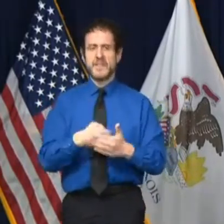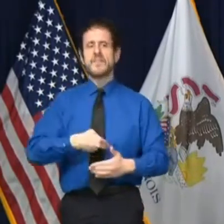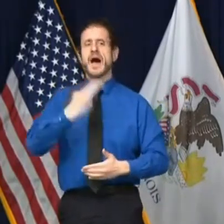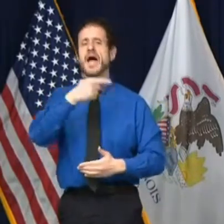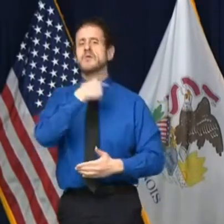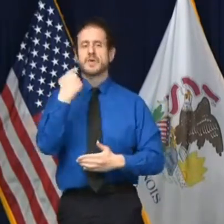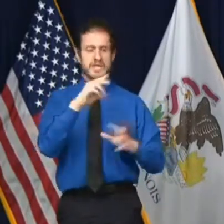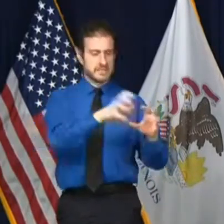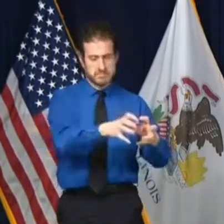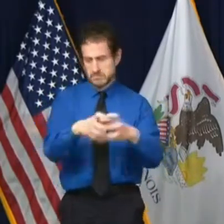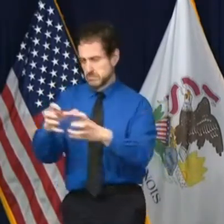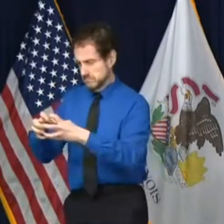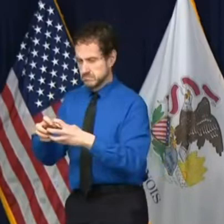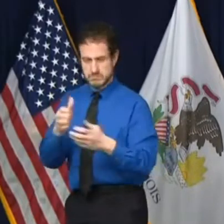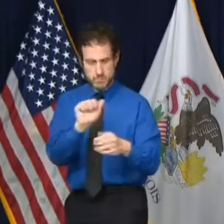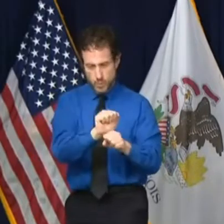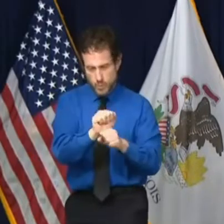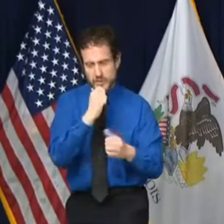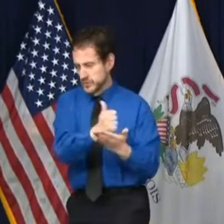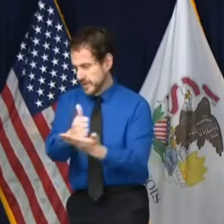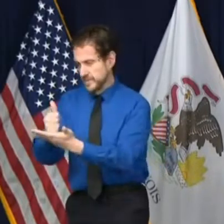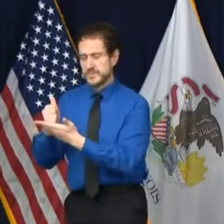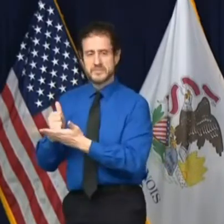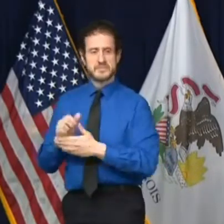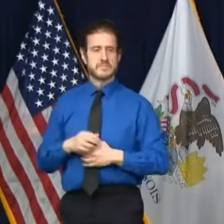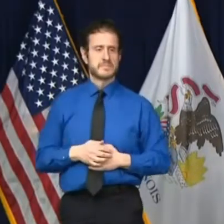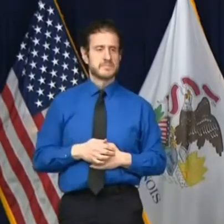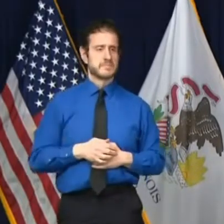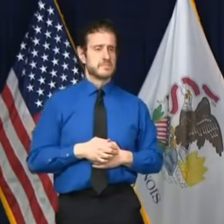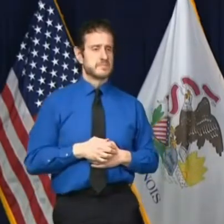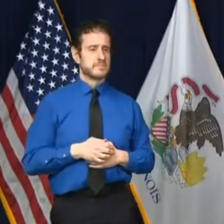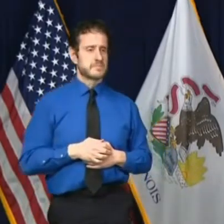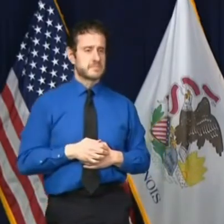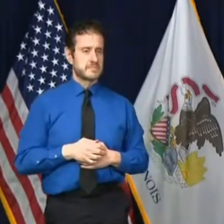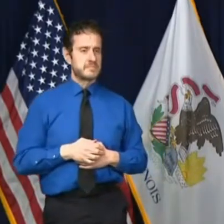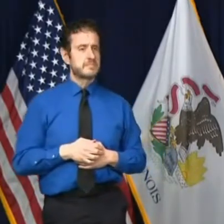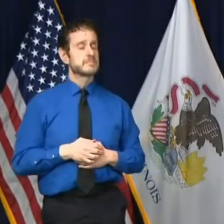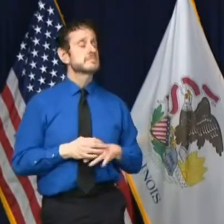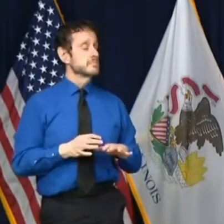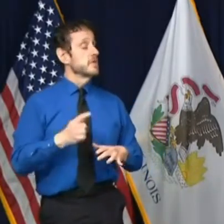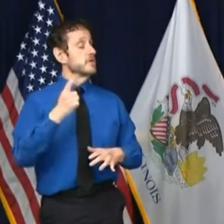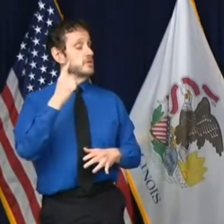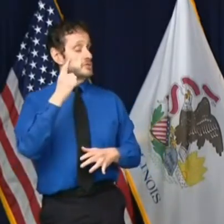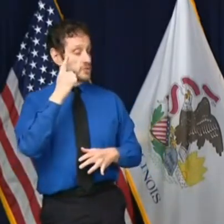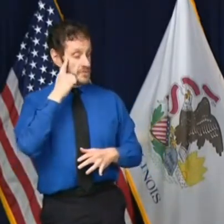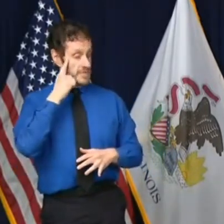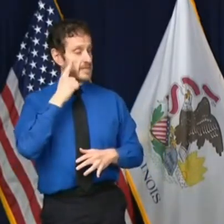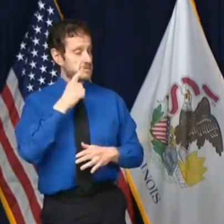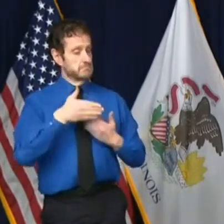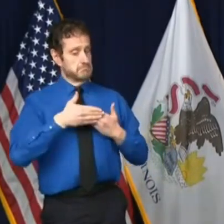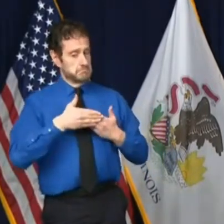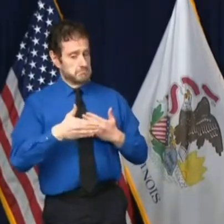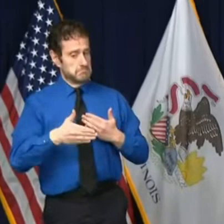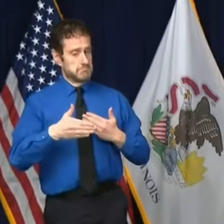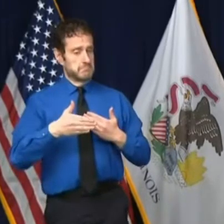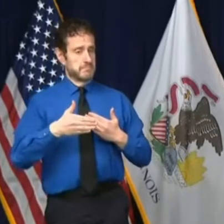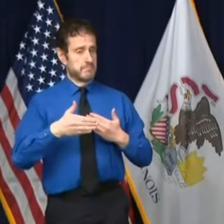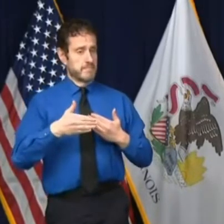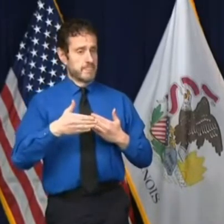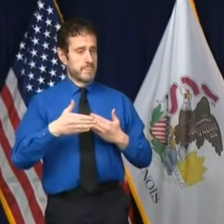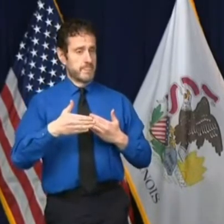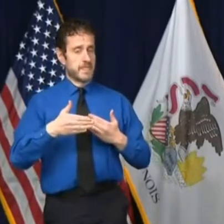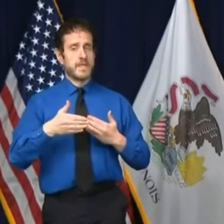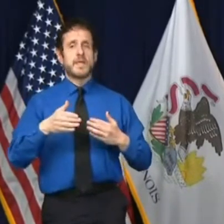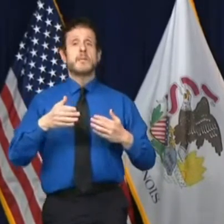we'll continue to do that as we begin to open things up. And I think what you meant was, might there be a shift as we move forward from the stay-at-home for